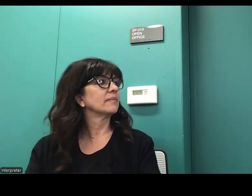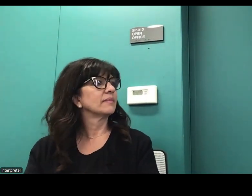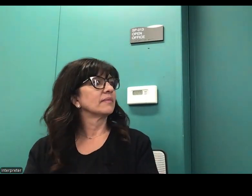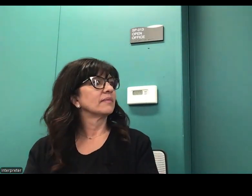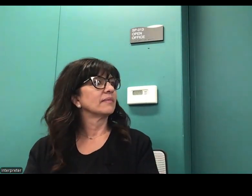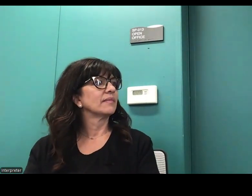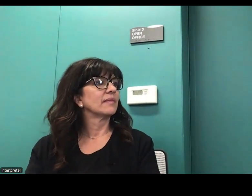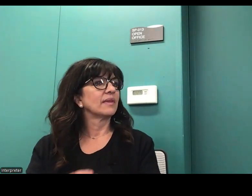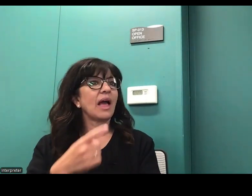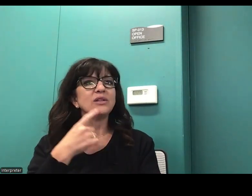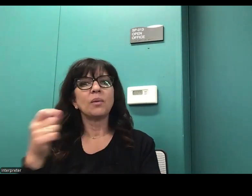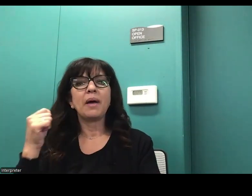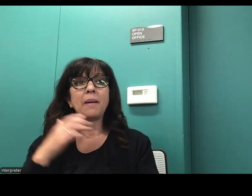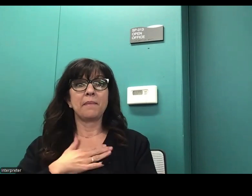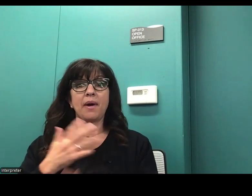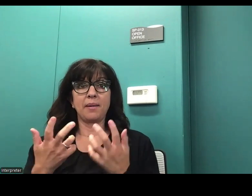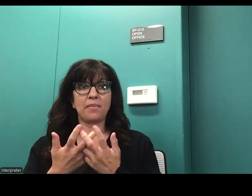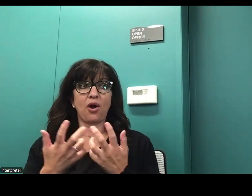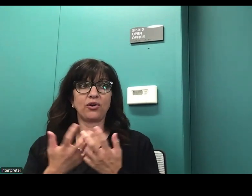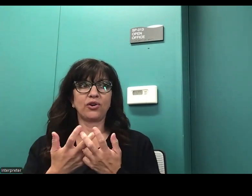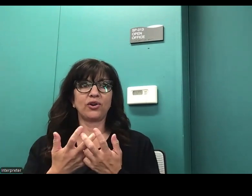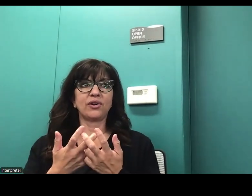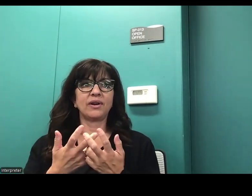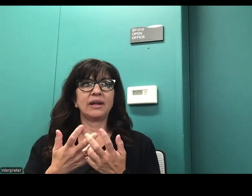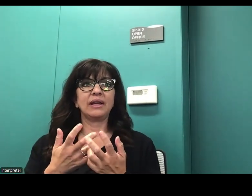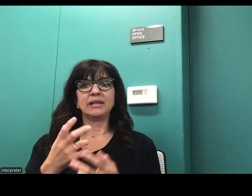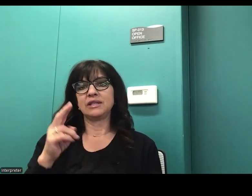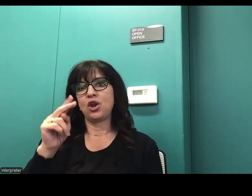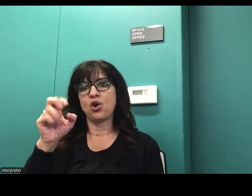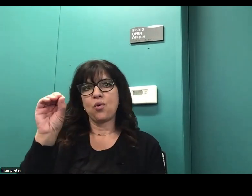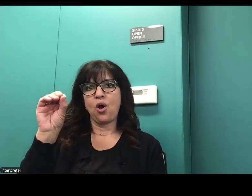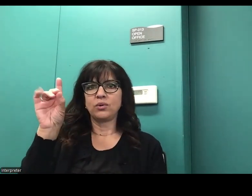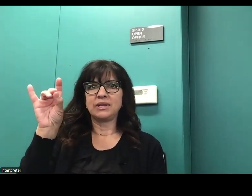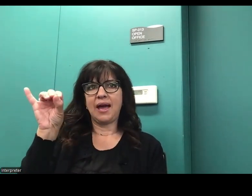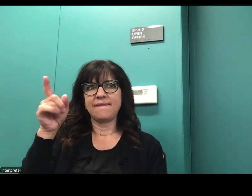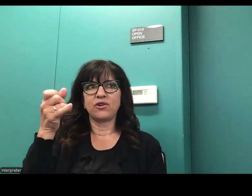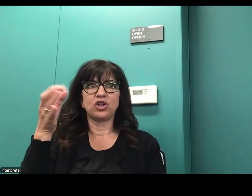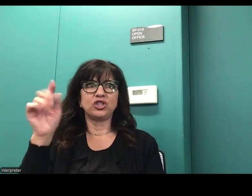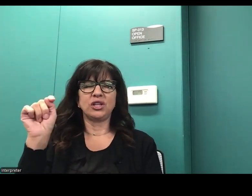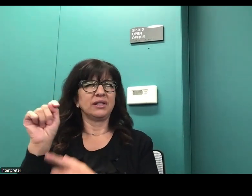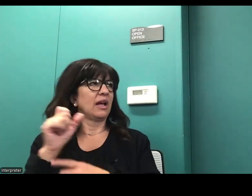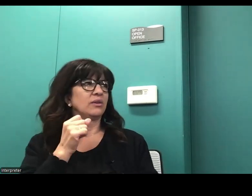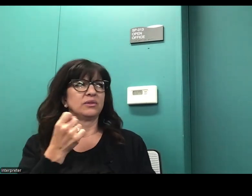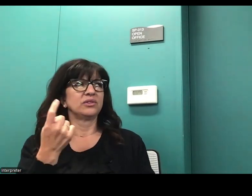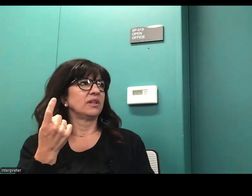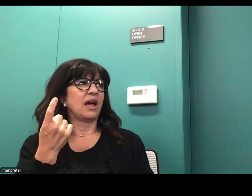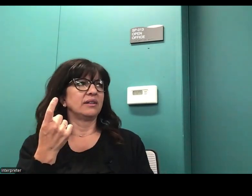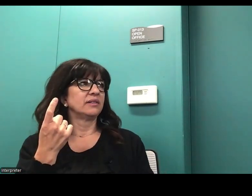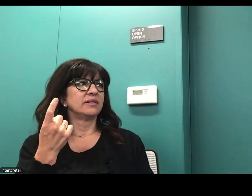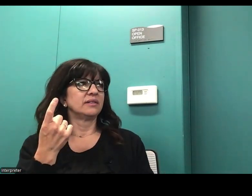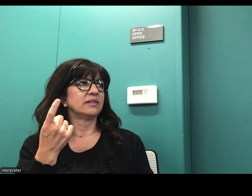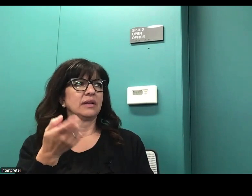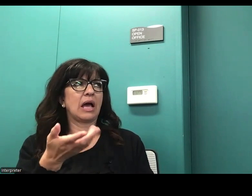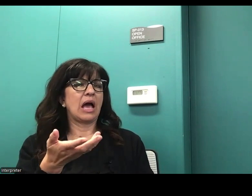I just told them in the back, my partner is neurodivergent, and she's like, I don't understand. And I'm